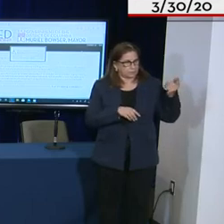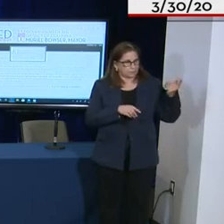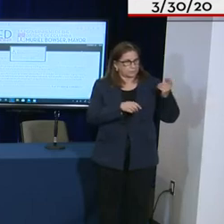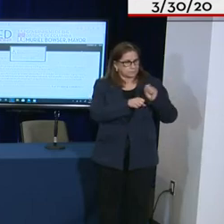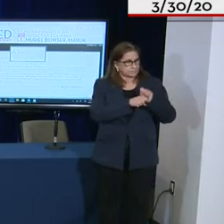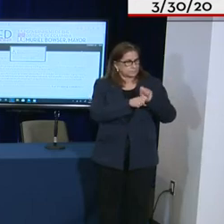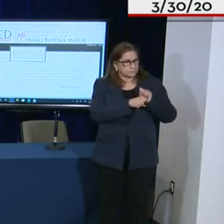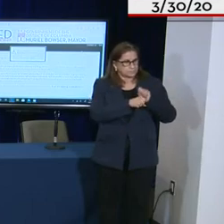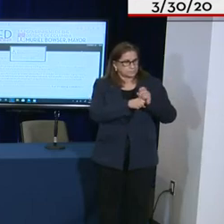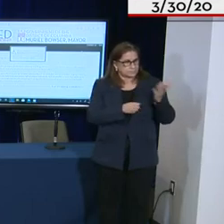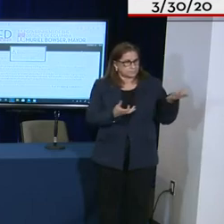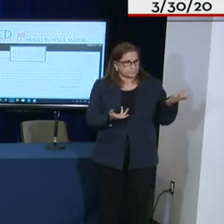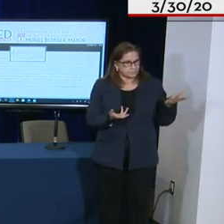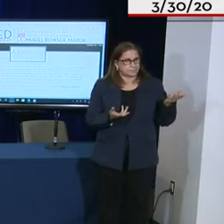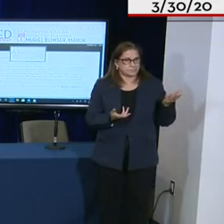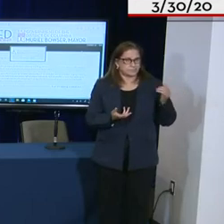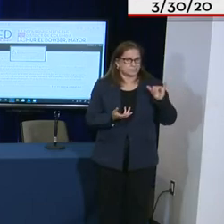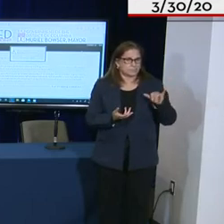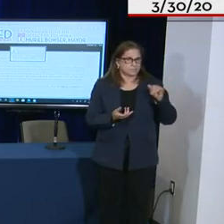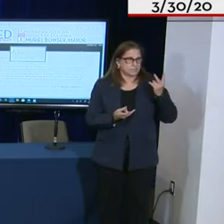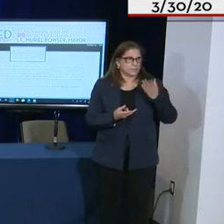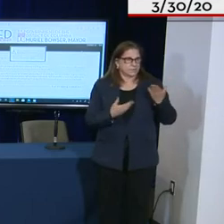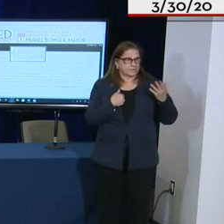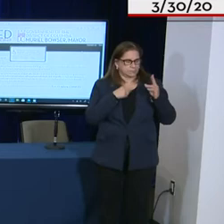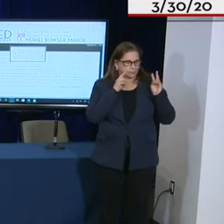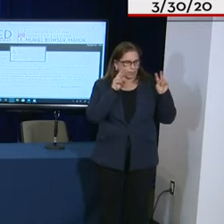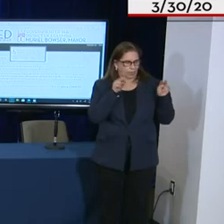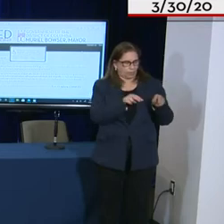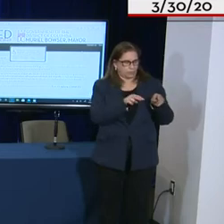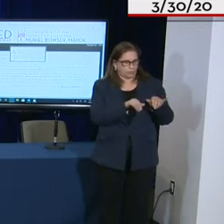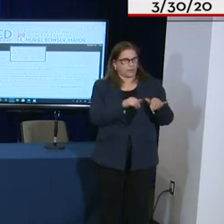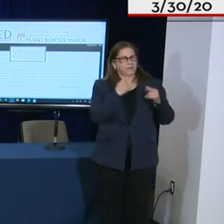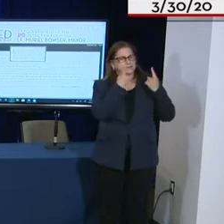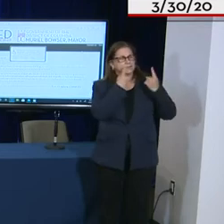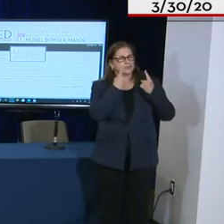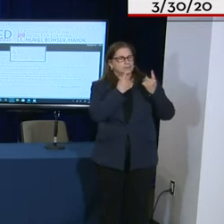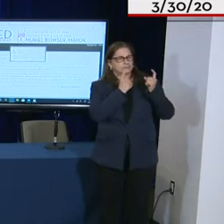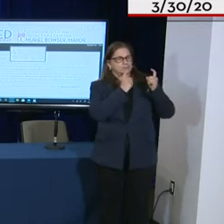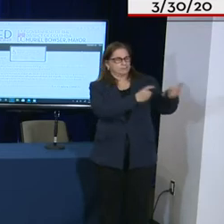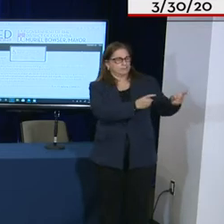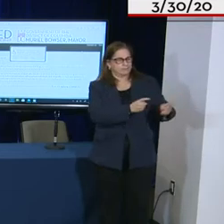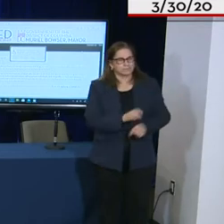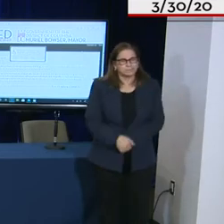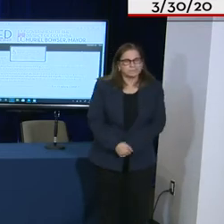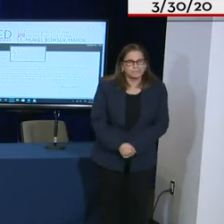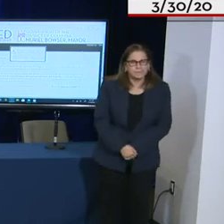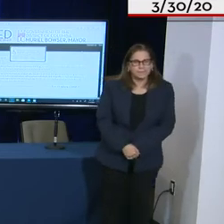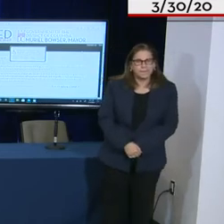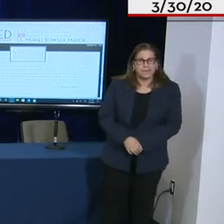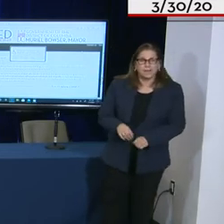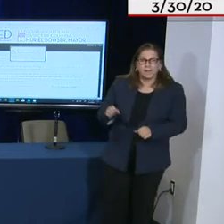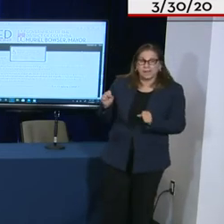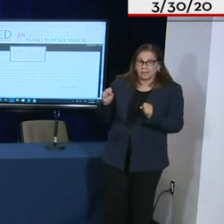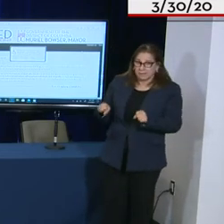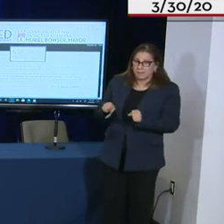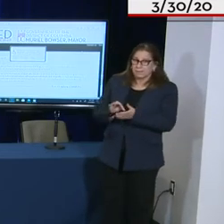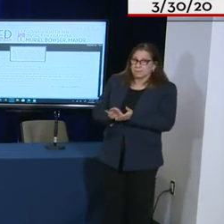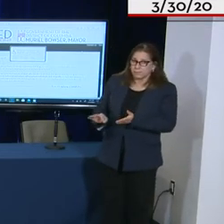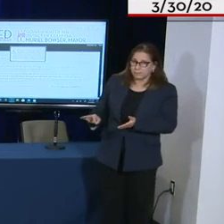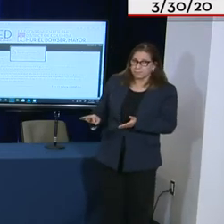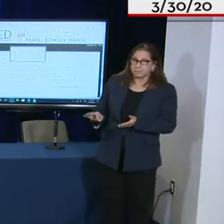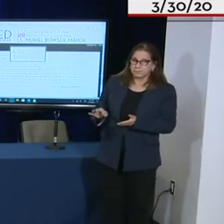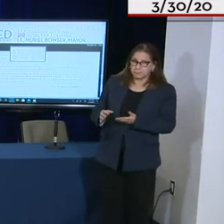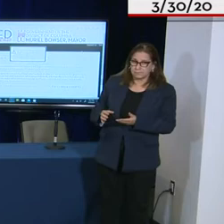two factors that we take into consideration. So yes, it can be retroactive from the date of separation, but we do